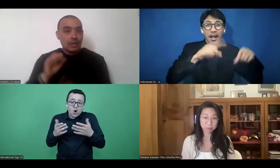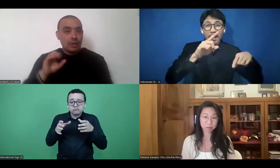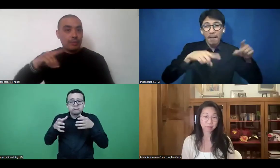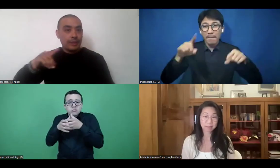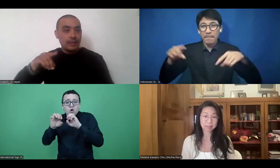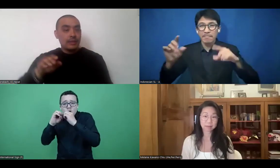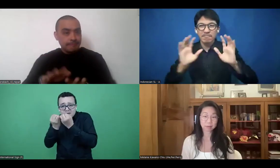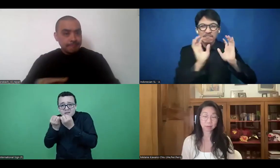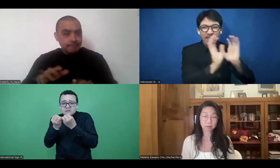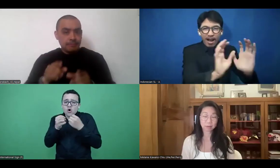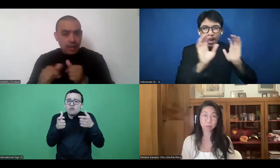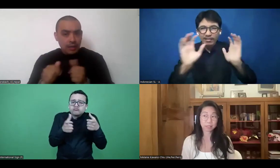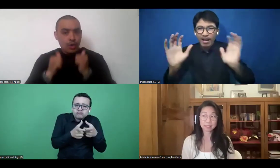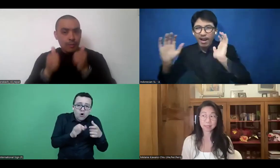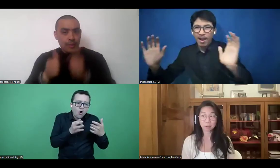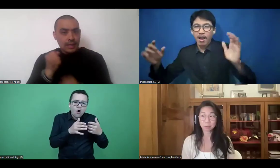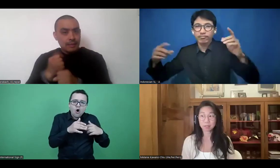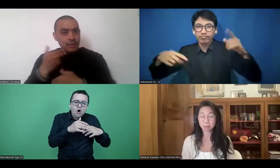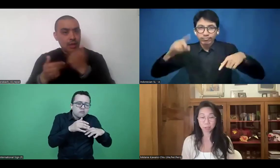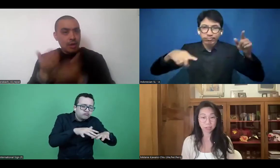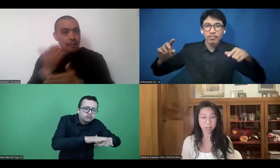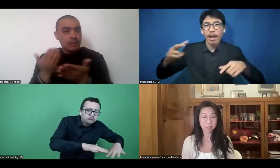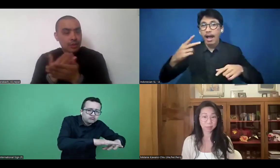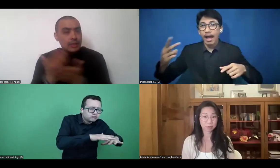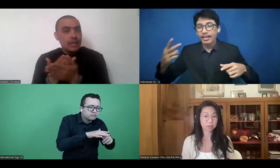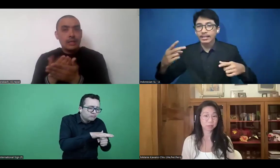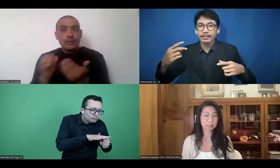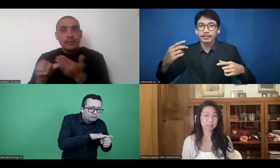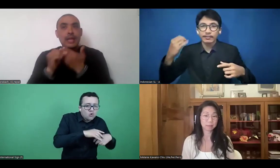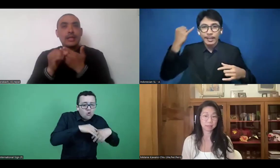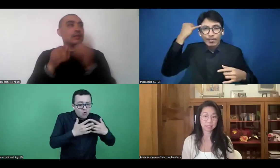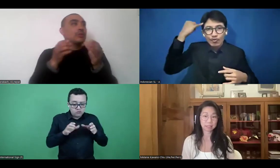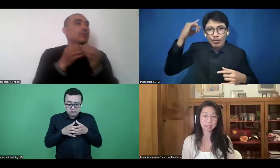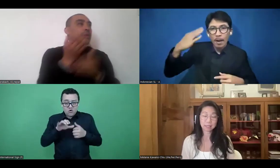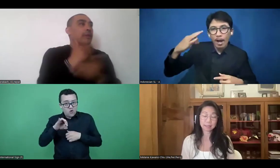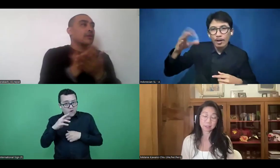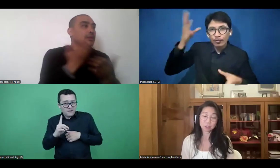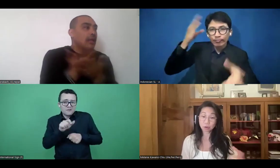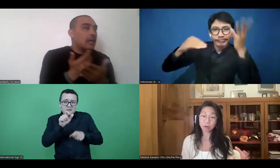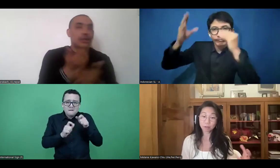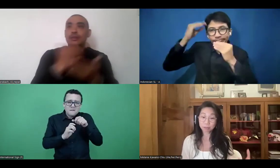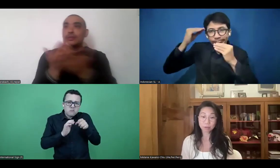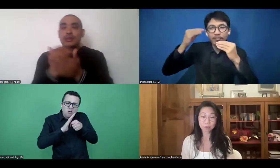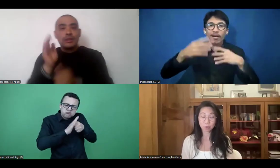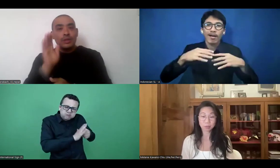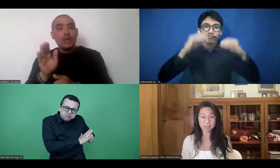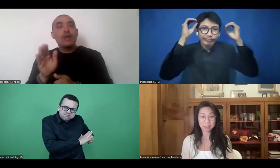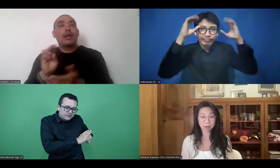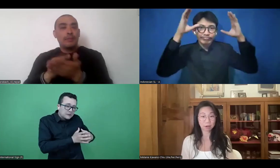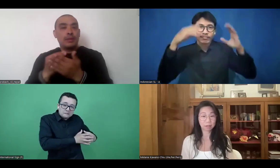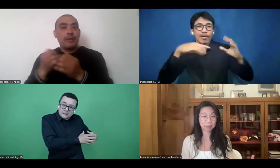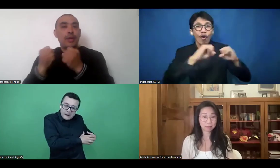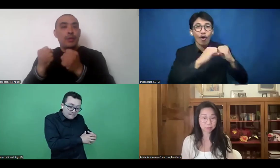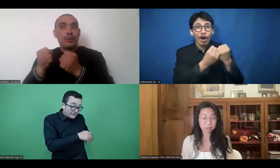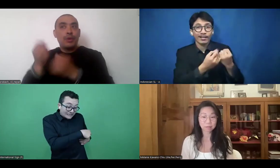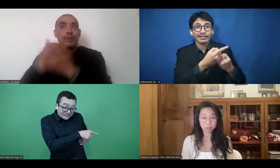grassroots movements, OPDs that represent marginalized persons with disability. The stronger those OPDs